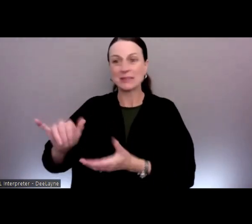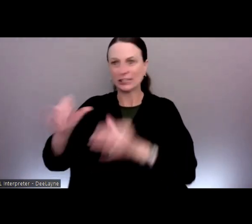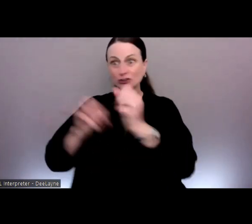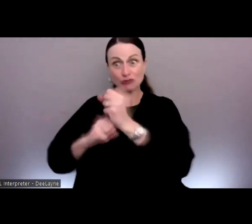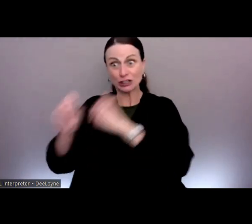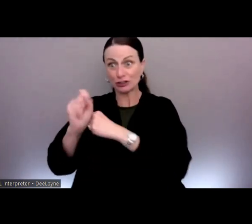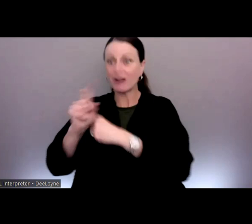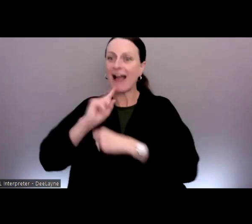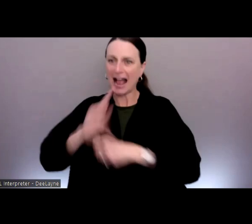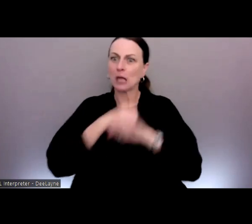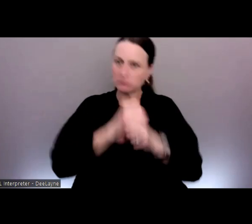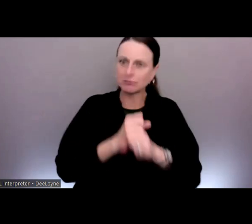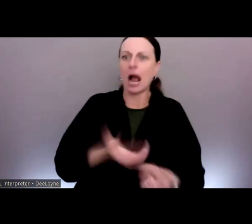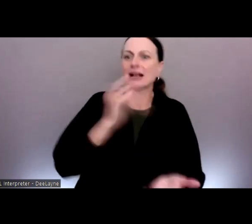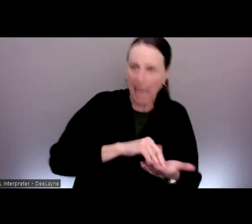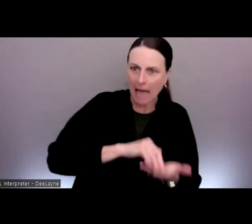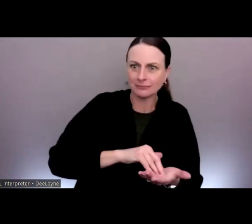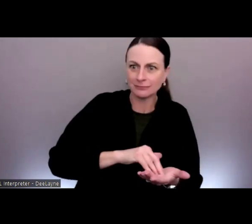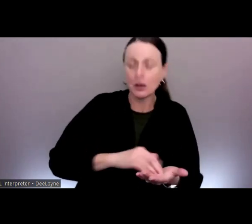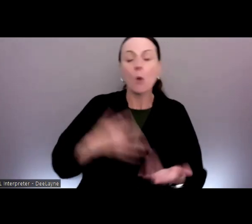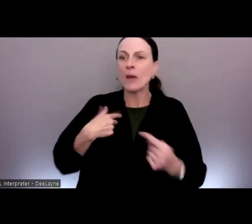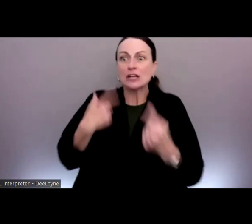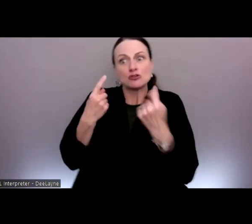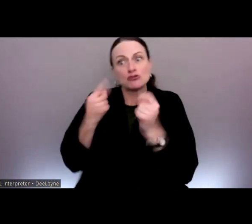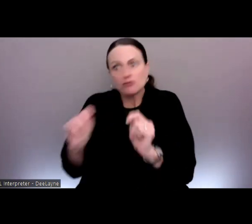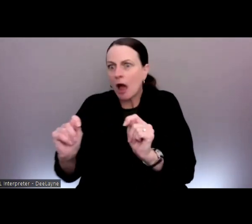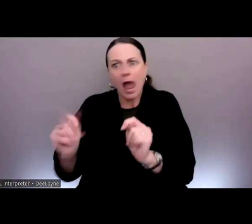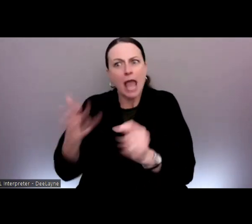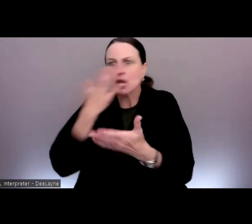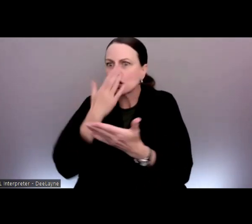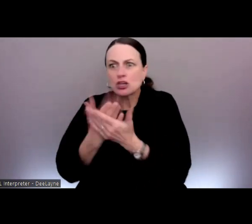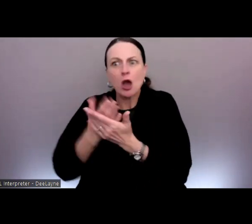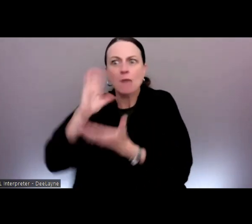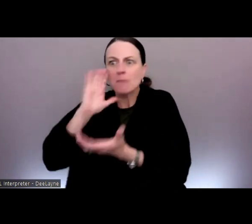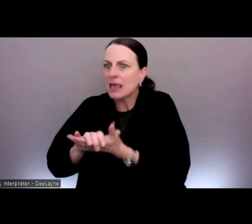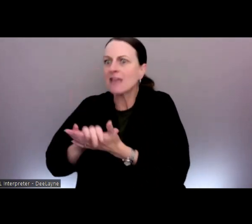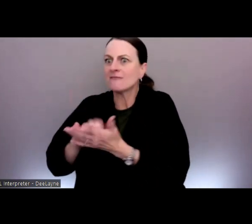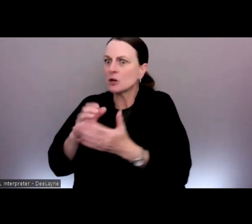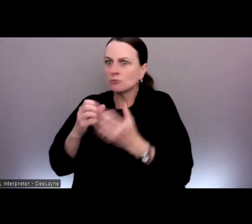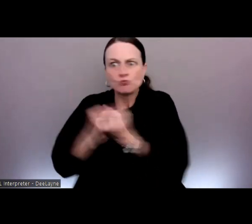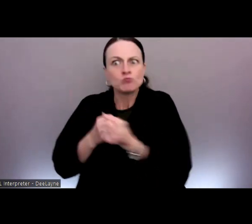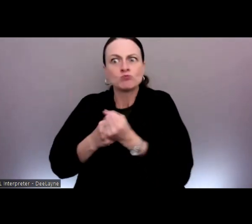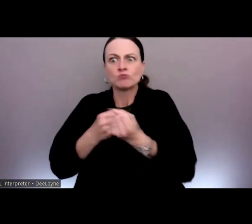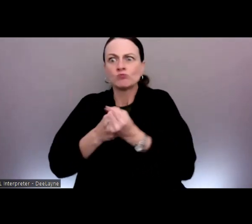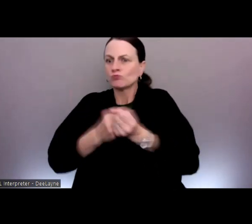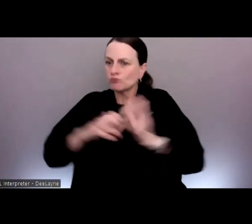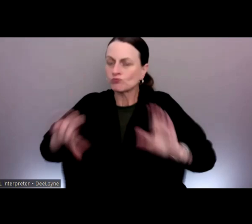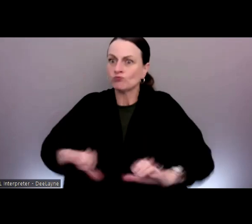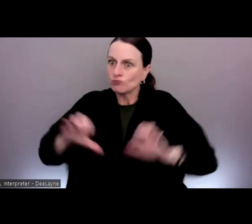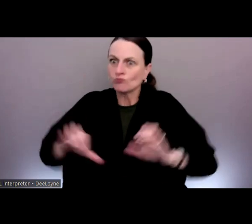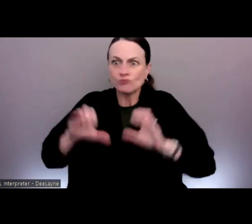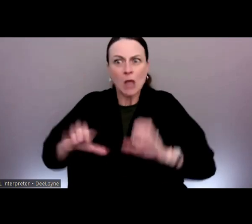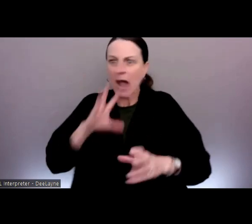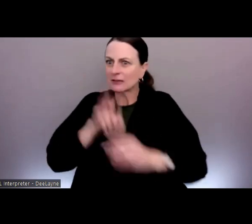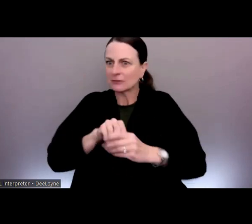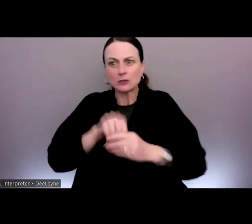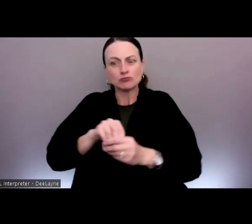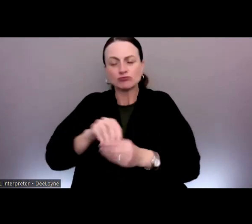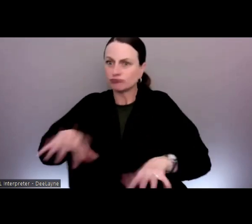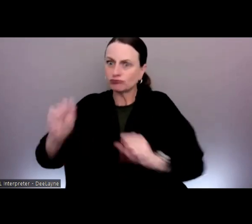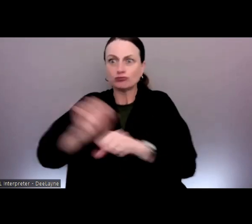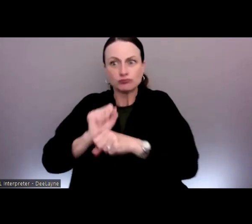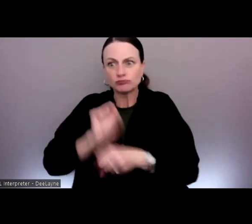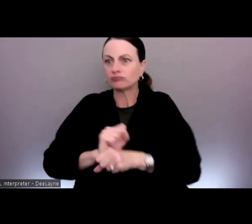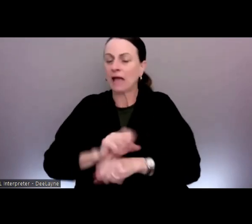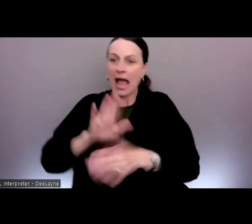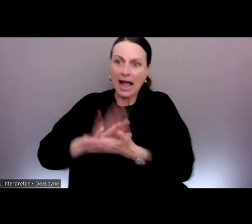we fall into this in good faith, right? Students, faculty, and staff members take up jobs and engage in academic service work